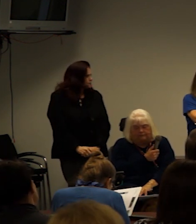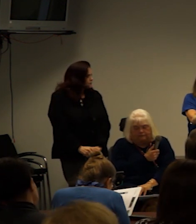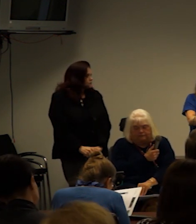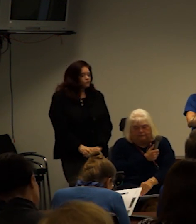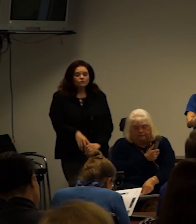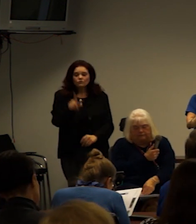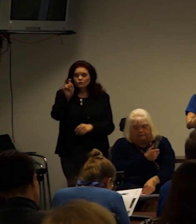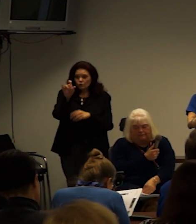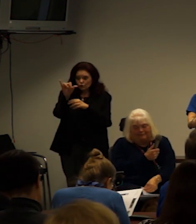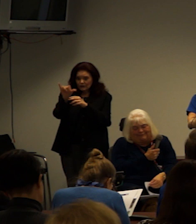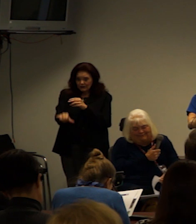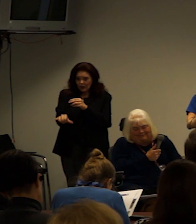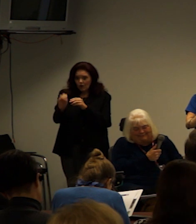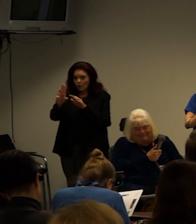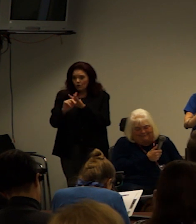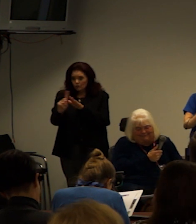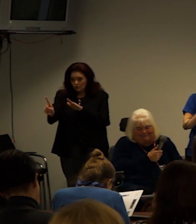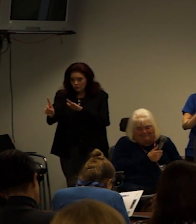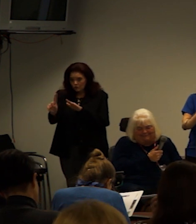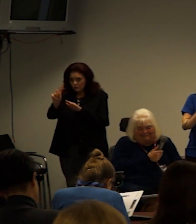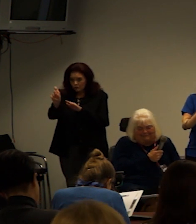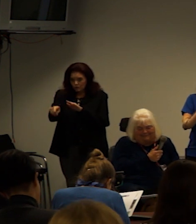Should you stay or should you go?